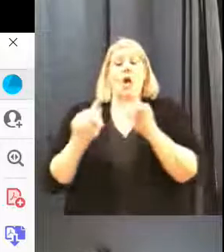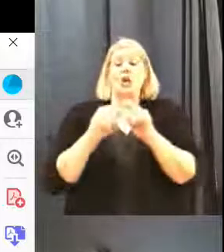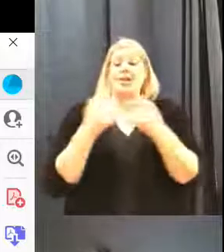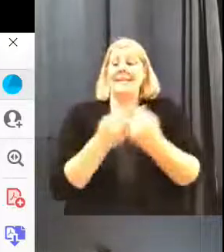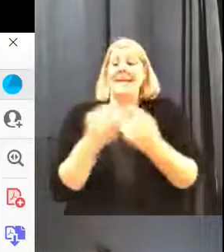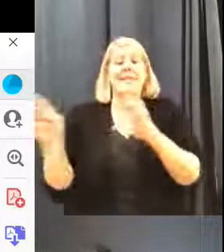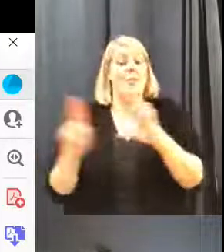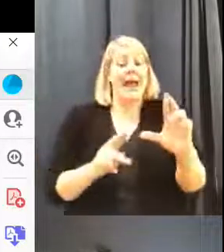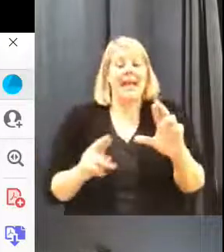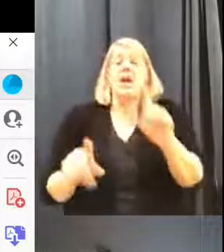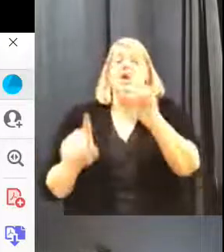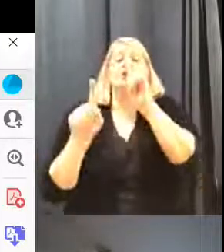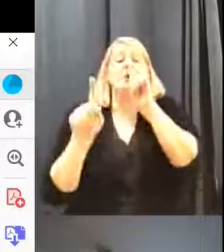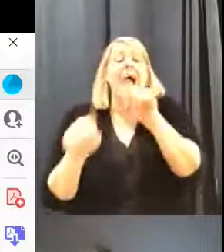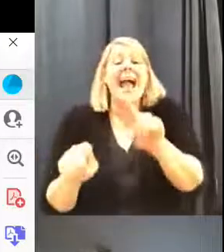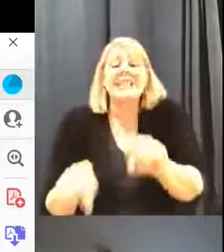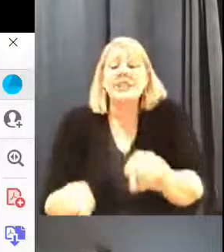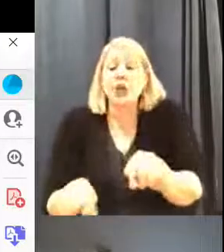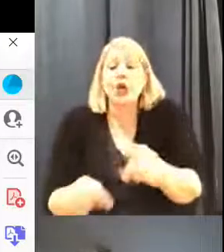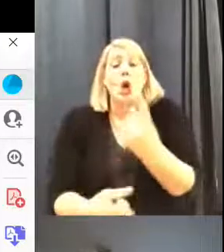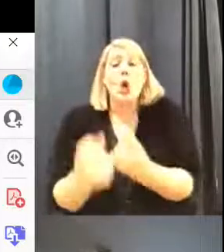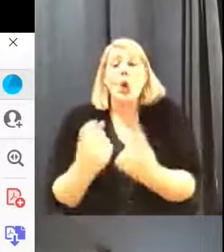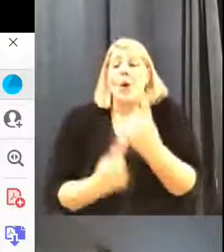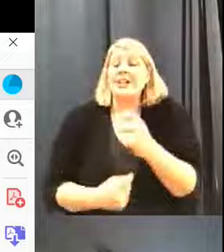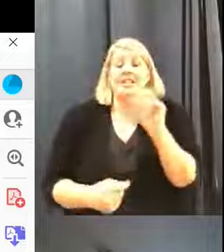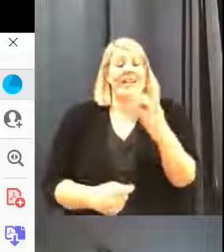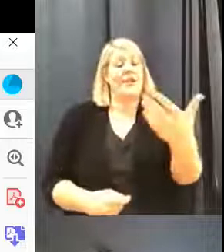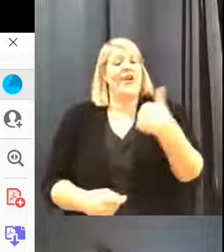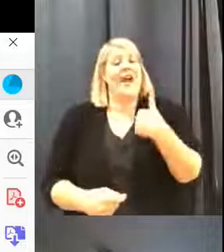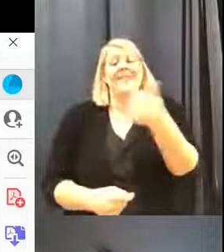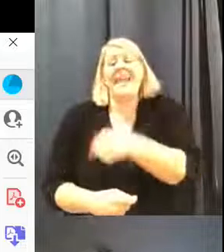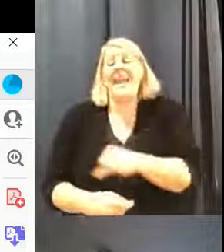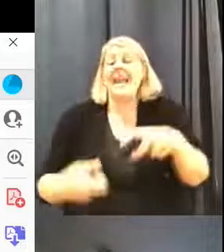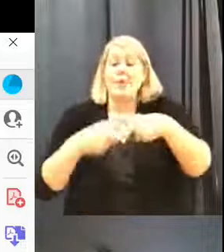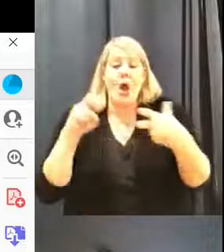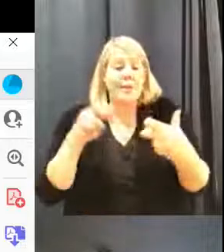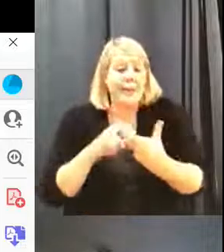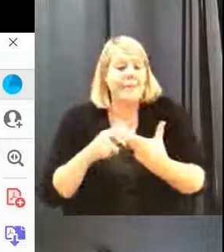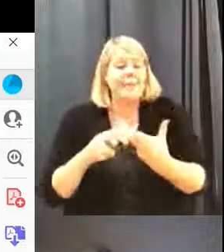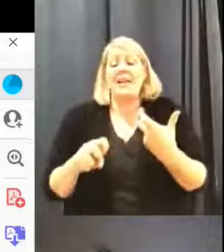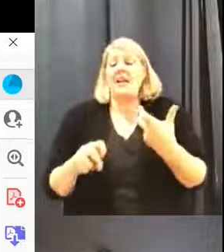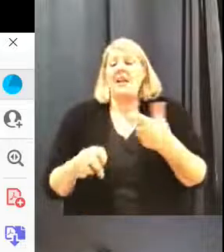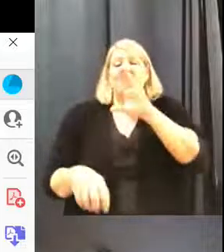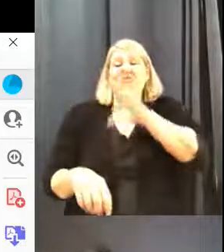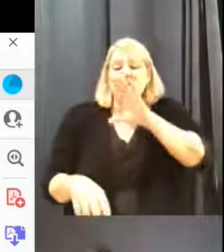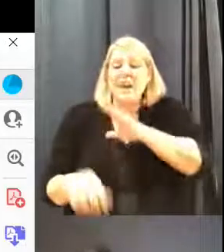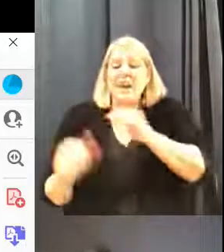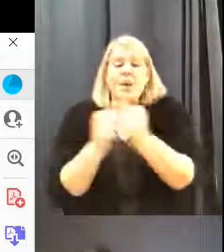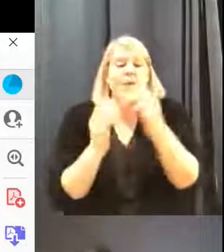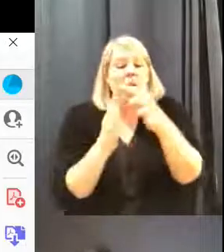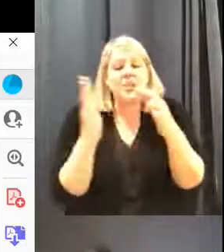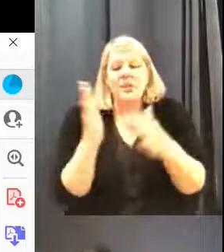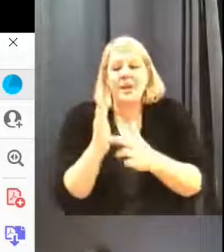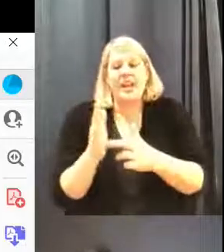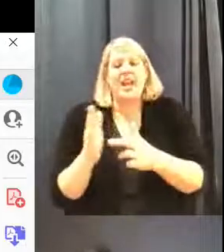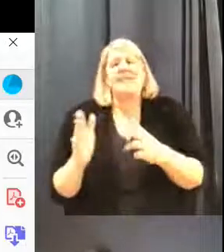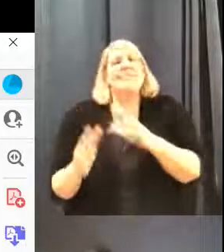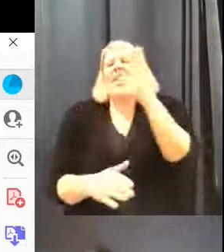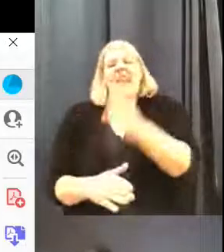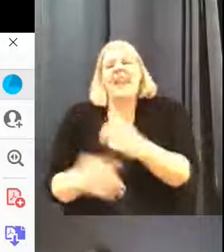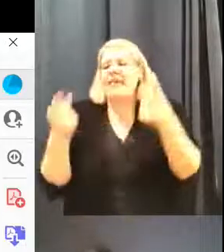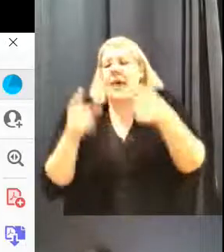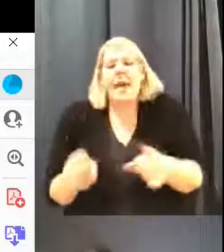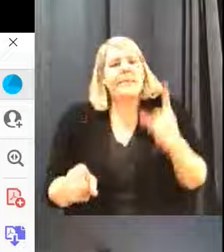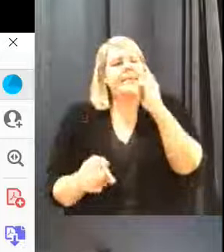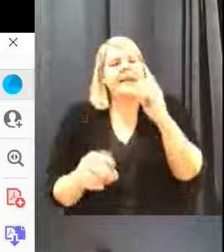and assist people if they're having difficulty for some reason self-registering, which rarely happens. It's a very, very simple process. So